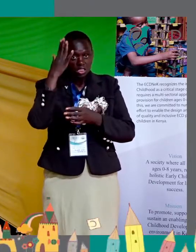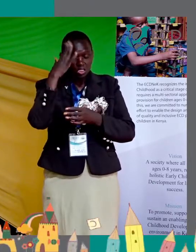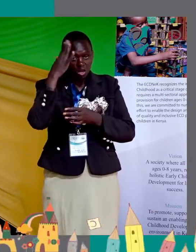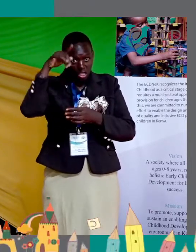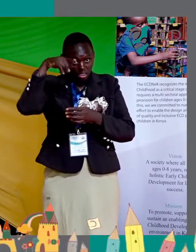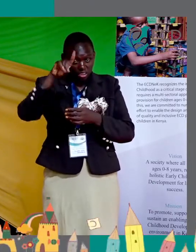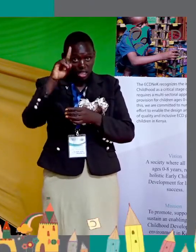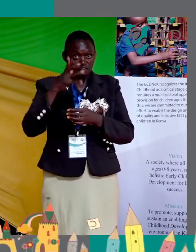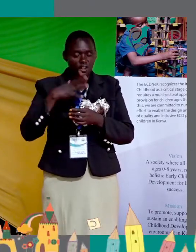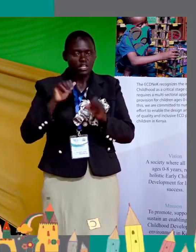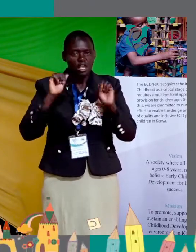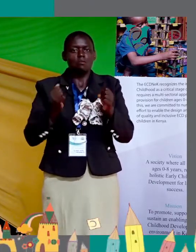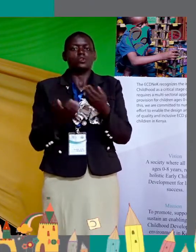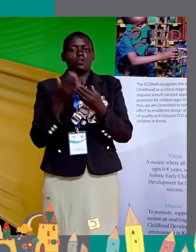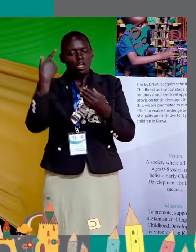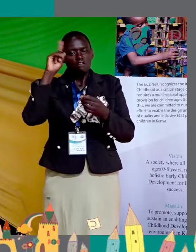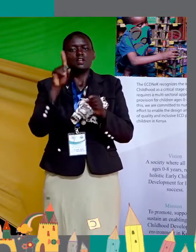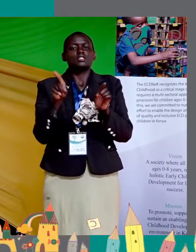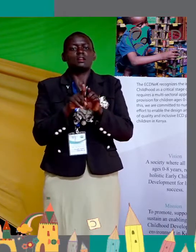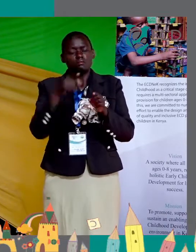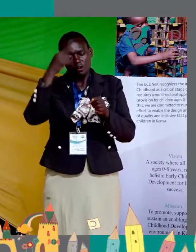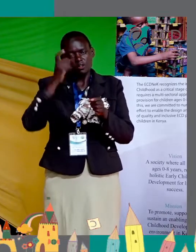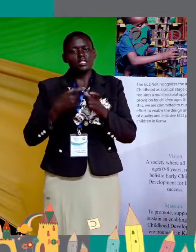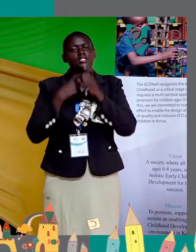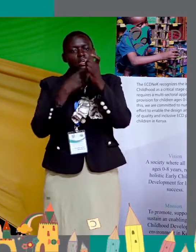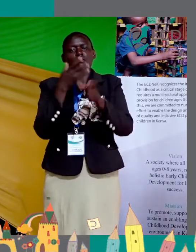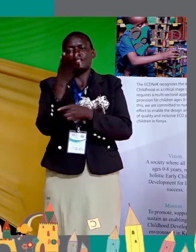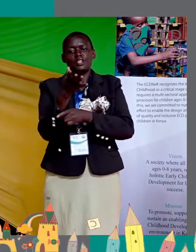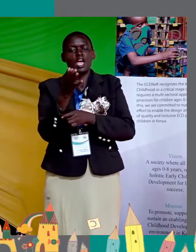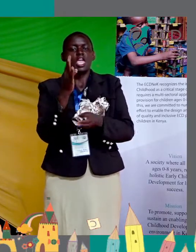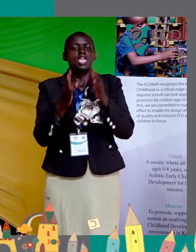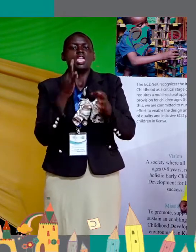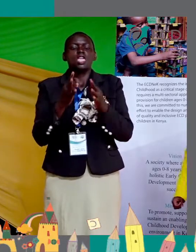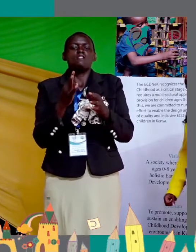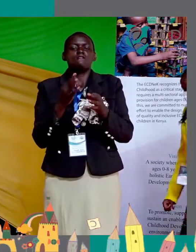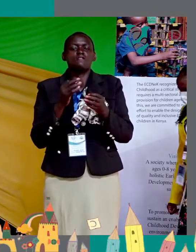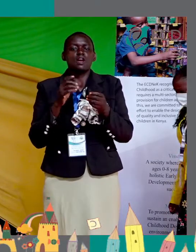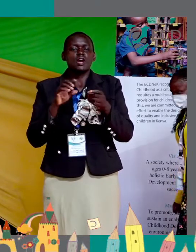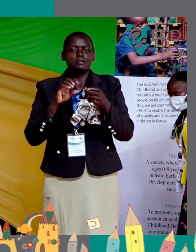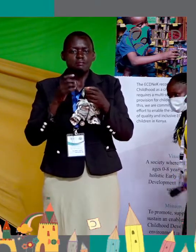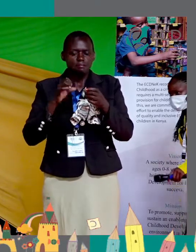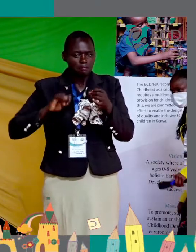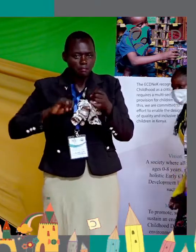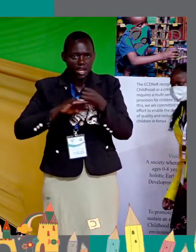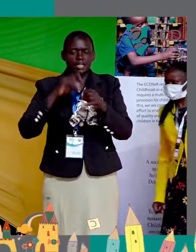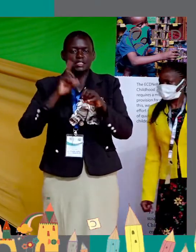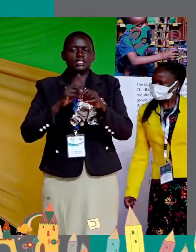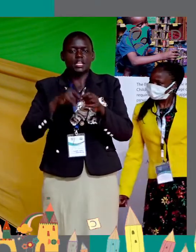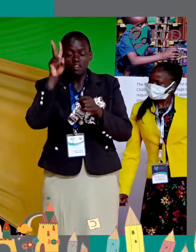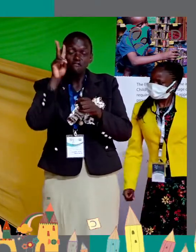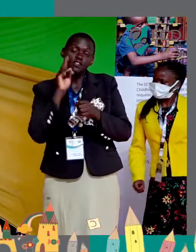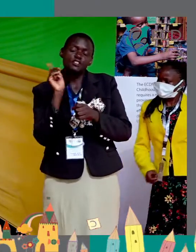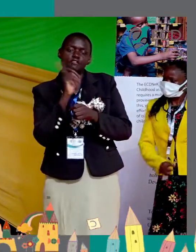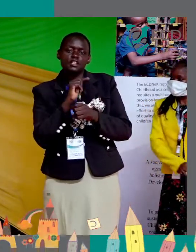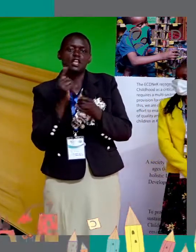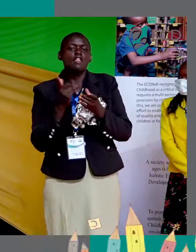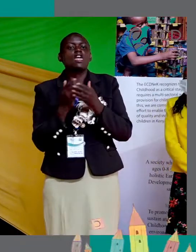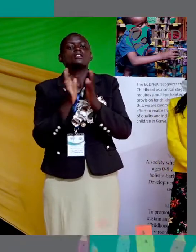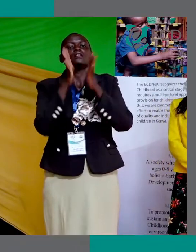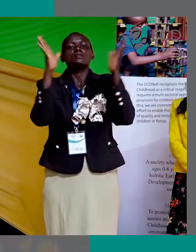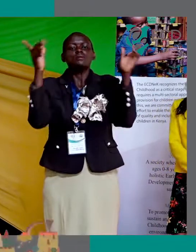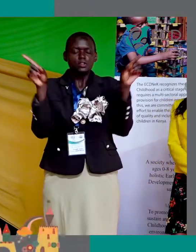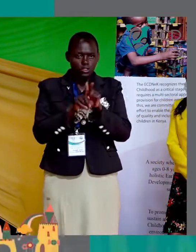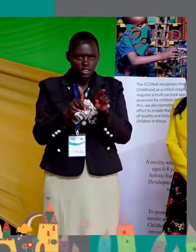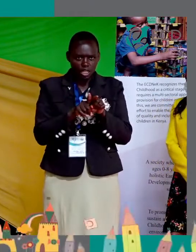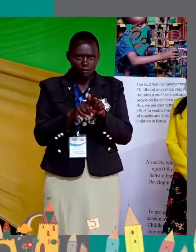to protect. Because a reward, you will be married and you're a virgin, something. And there's a celebration of that